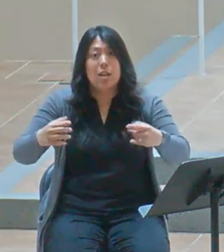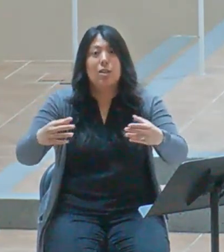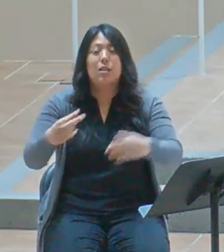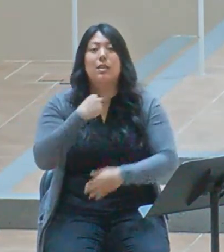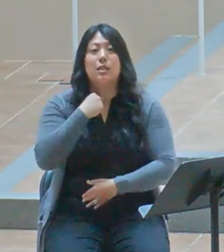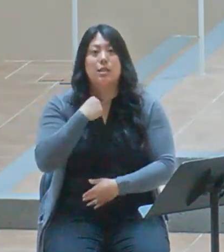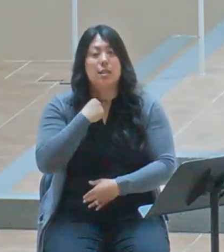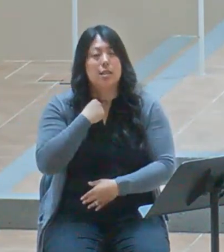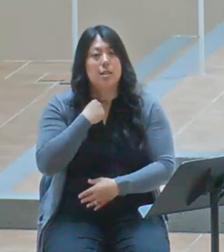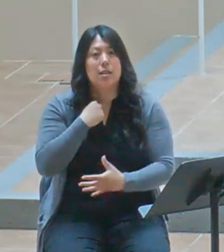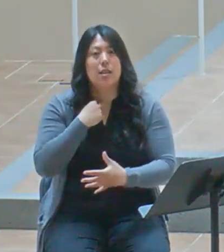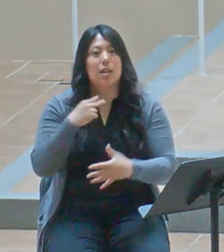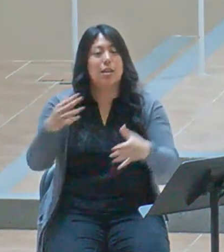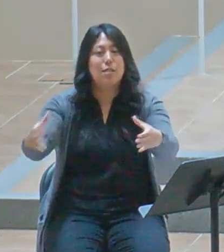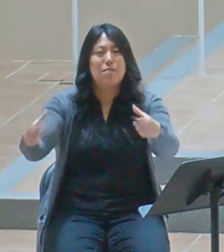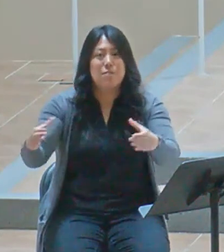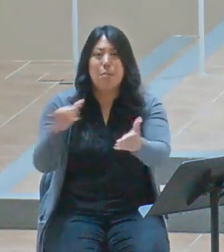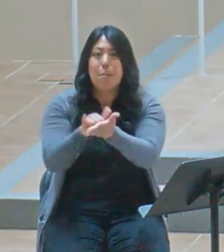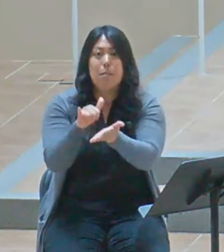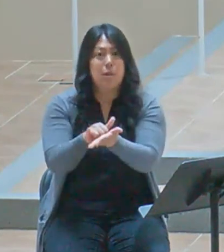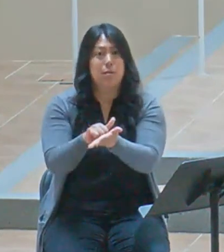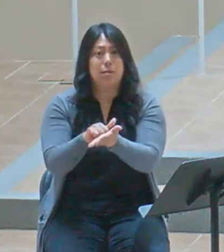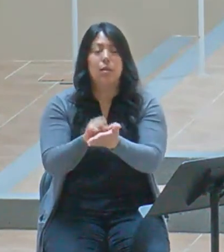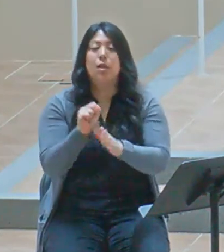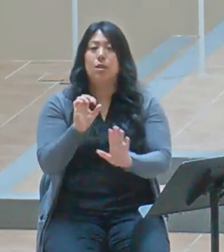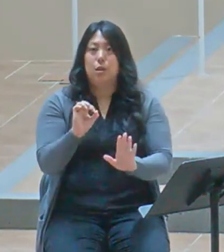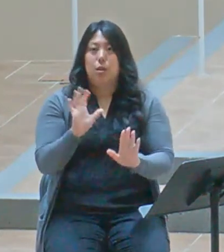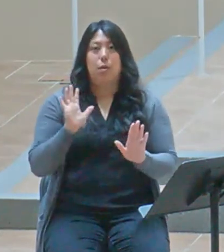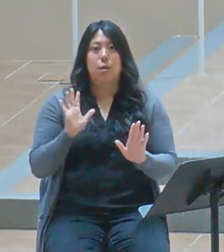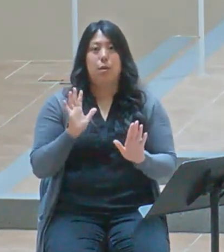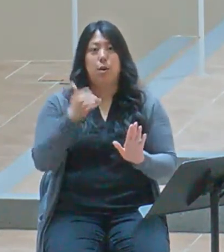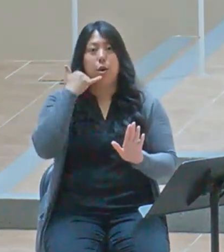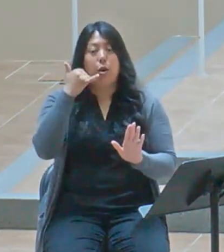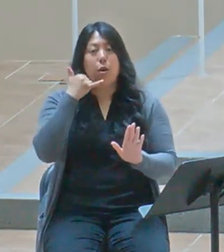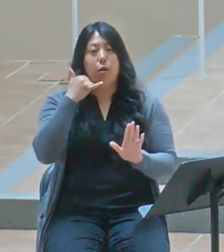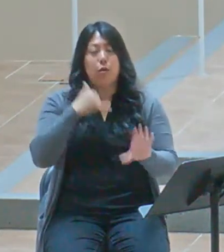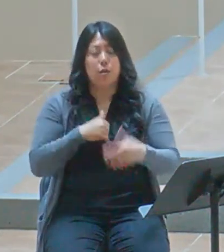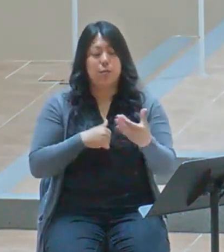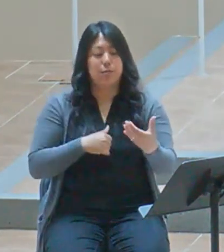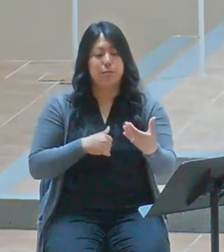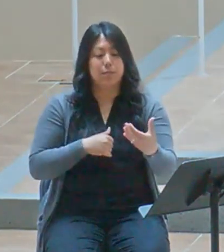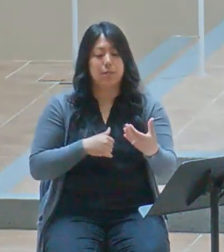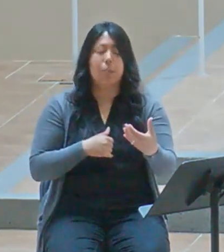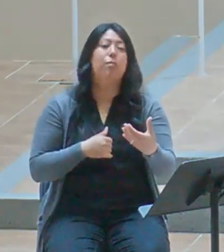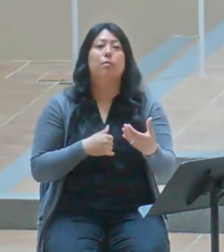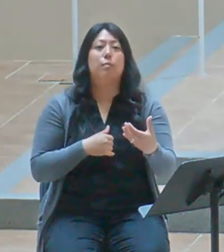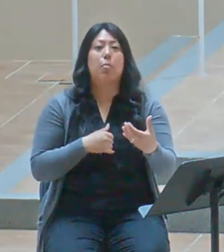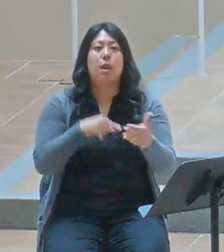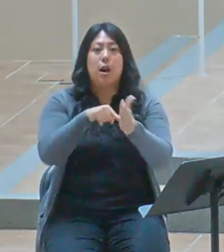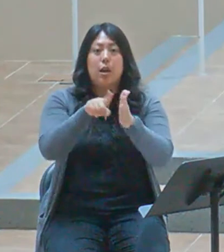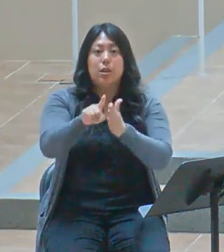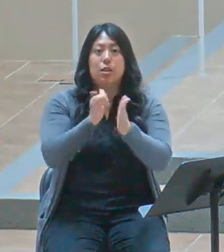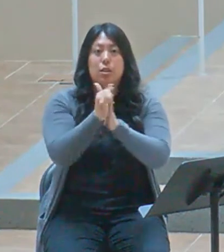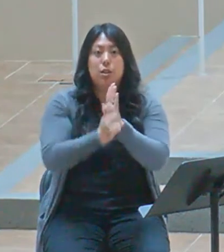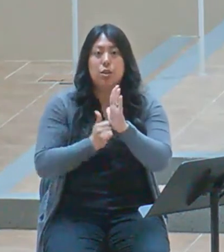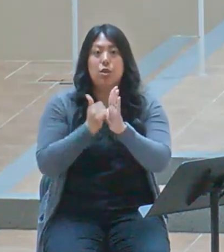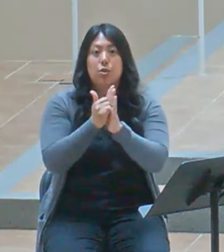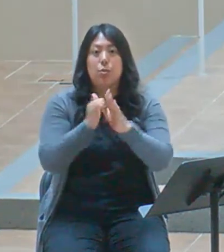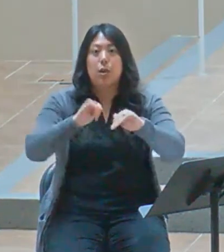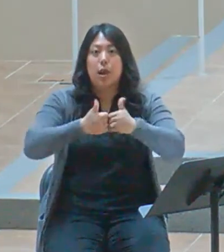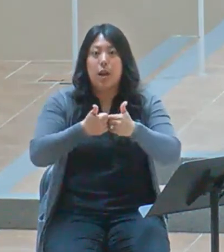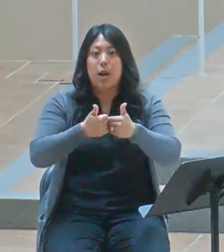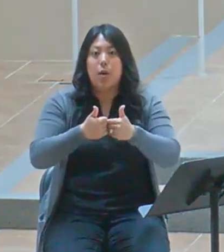to the drum. So I pull my phone out as I'm counting my blessings and look up on YouTube